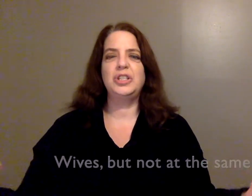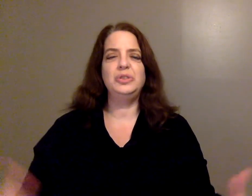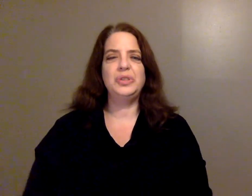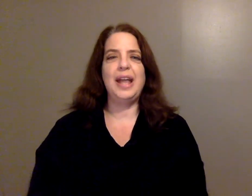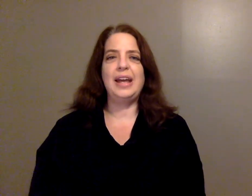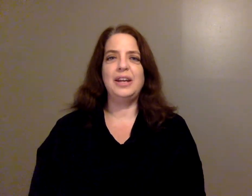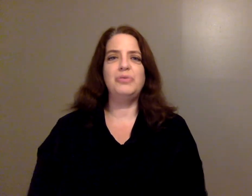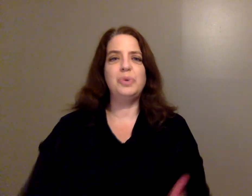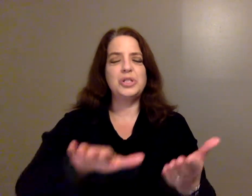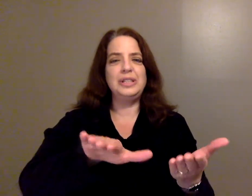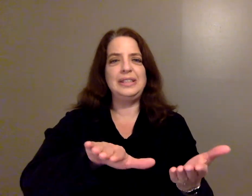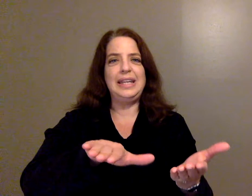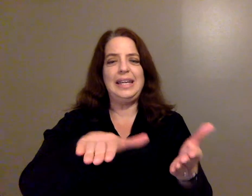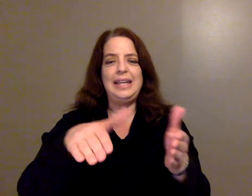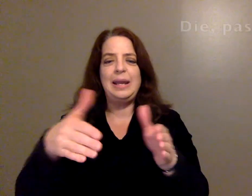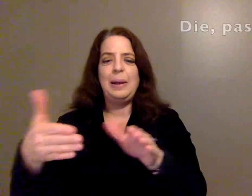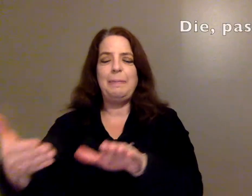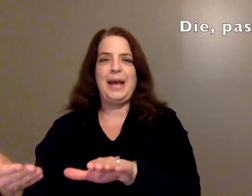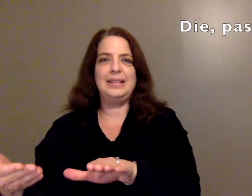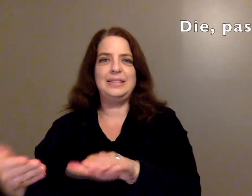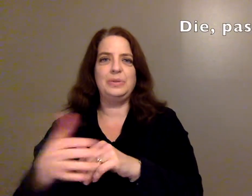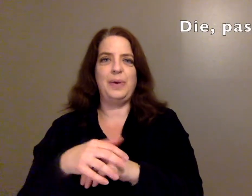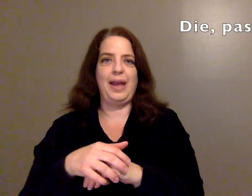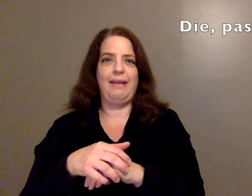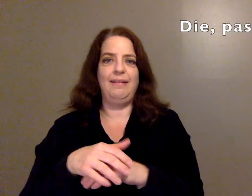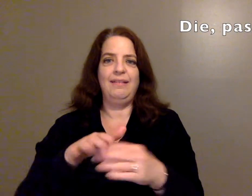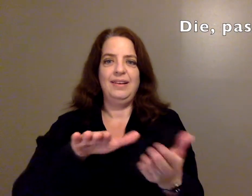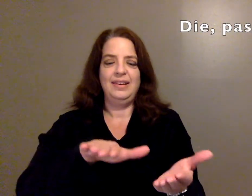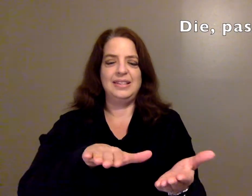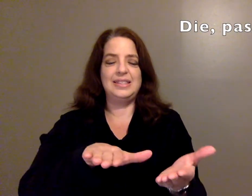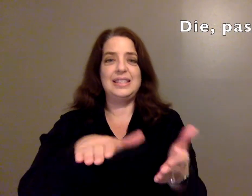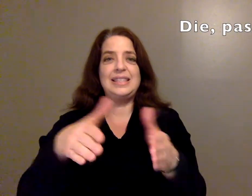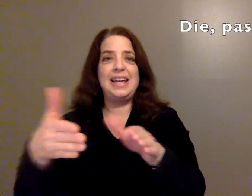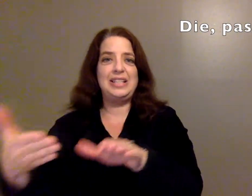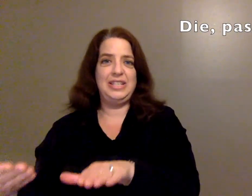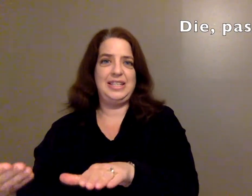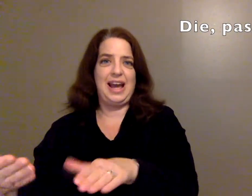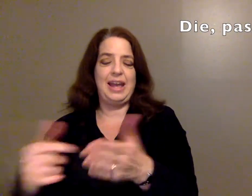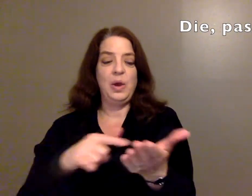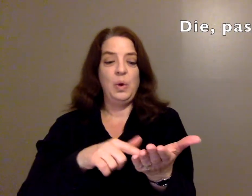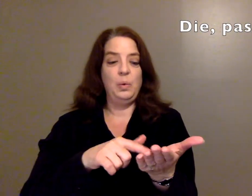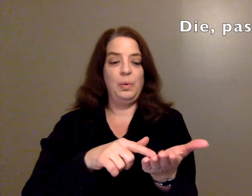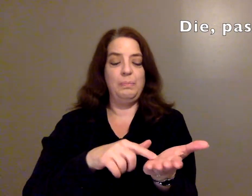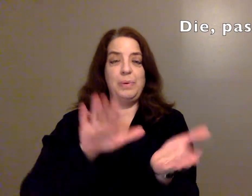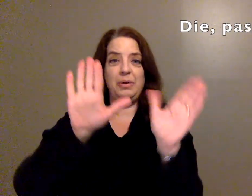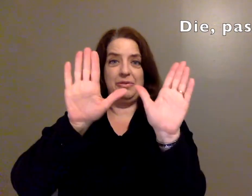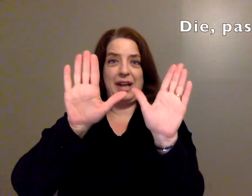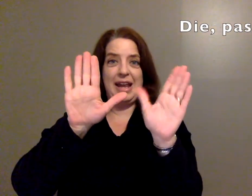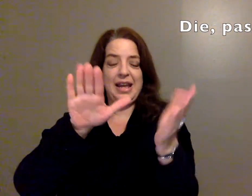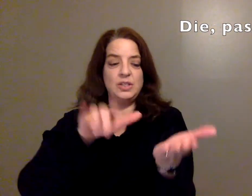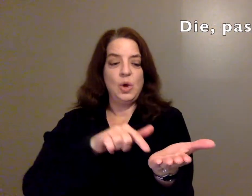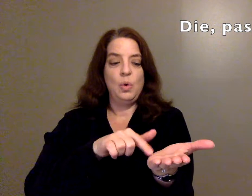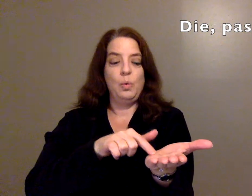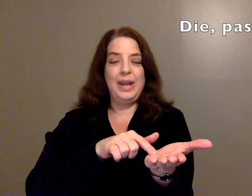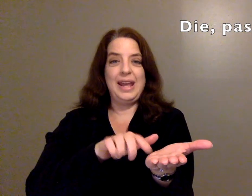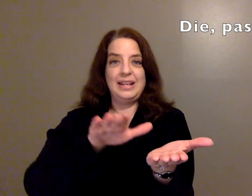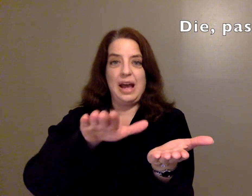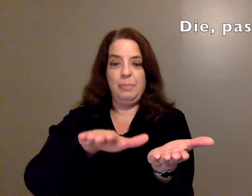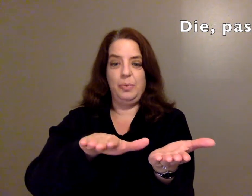grandchildren, and unfortunately he passes away. This is the sign to die. Both flat hands, one hand up, one